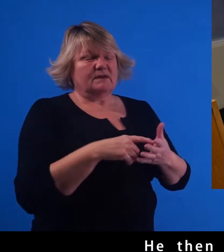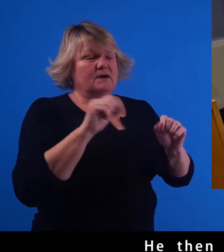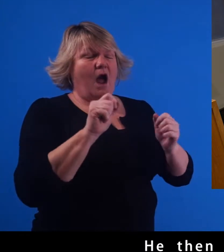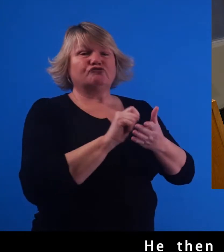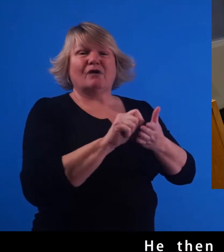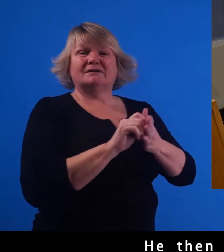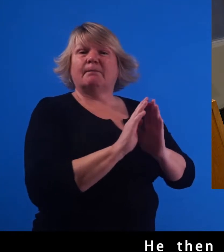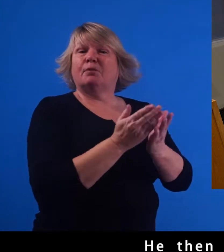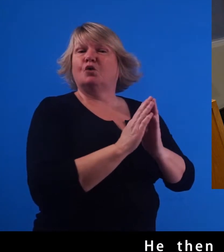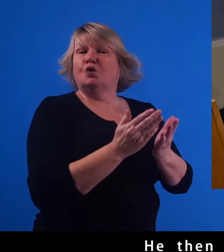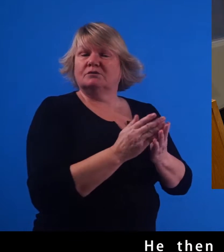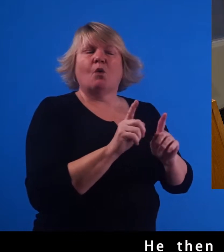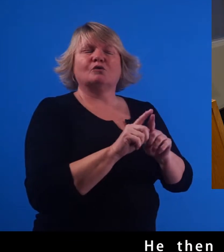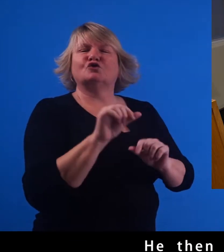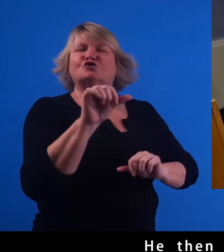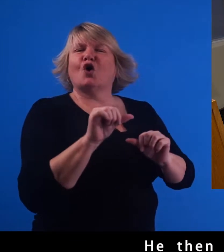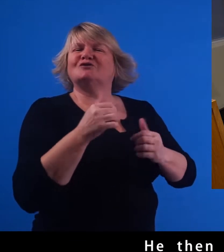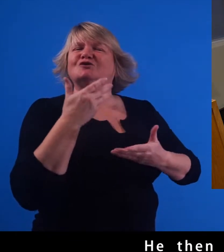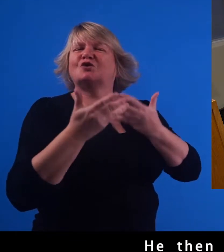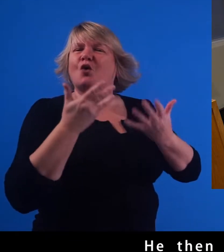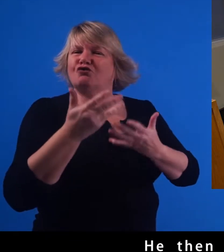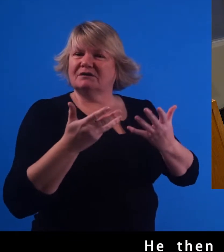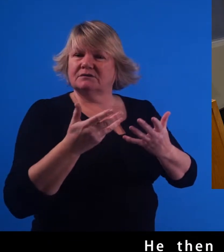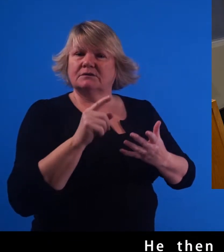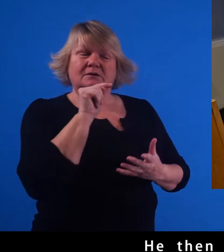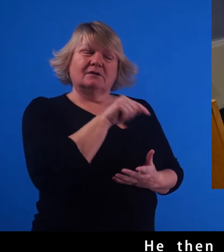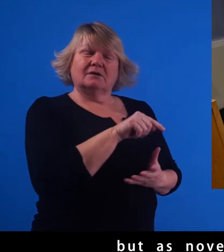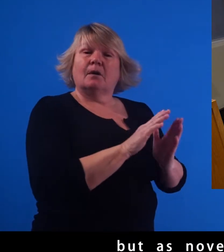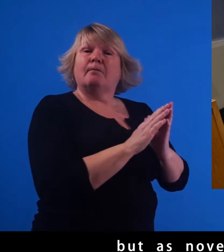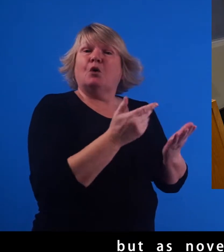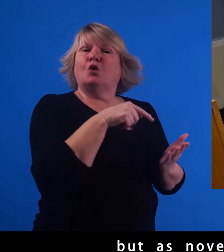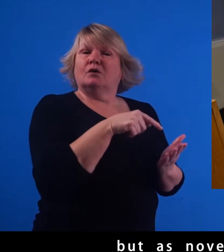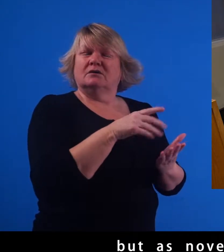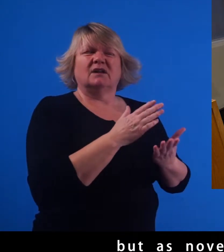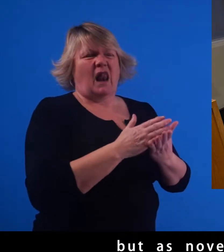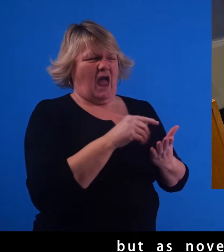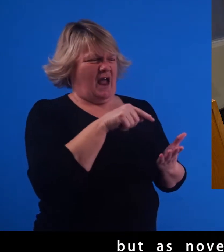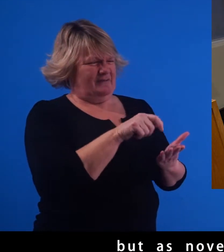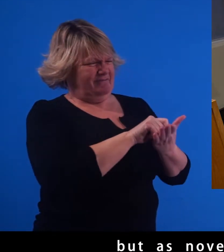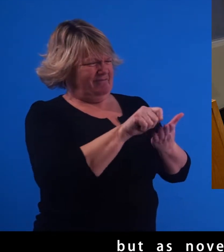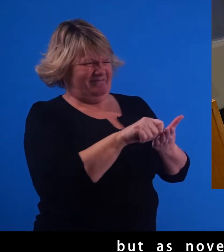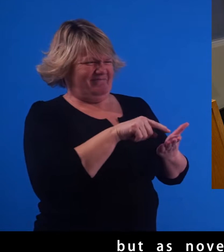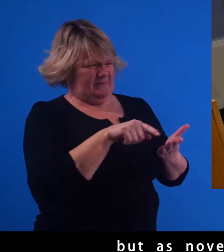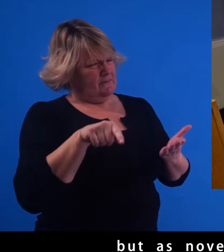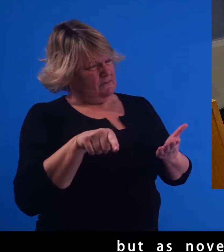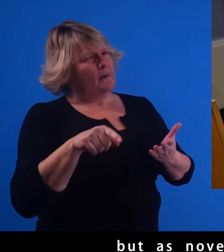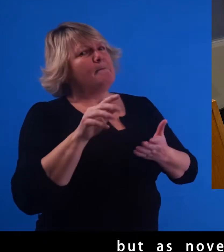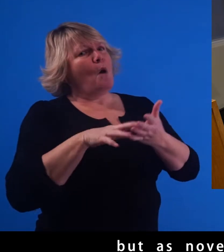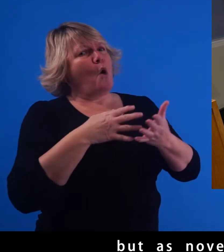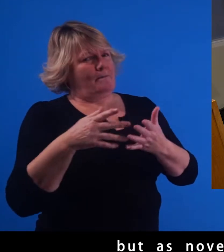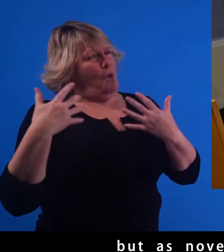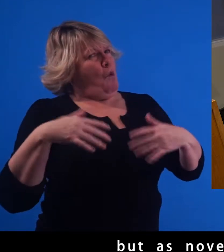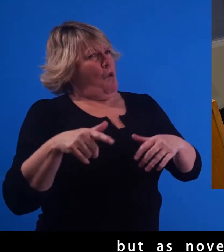He then decided to start writing novels and short stories. But as novels were